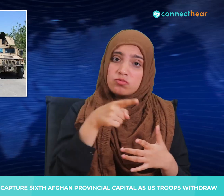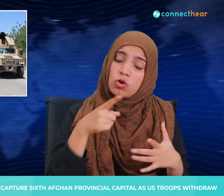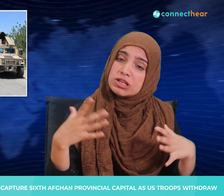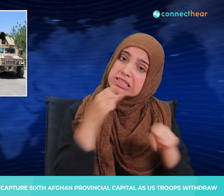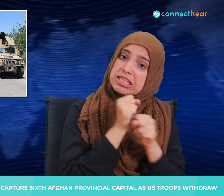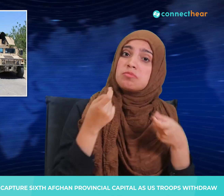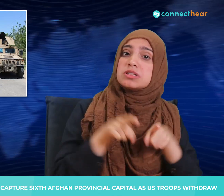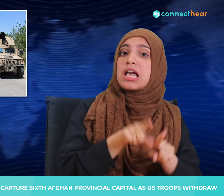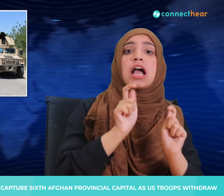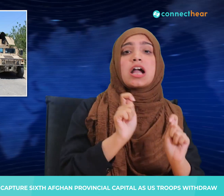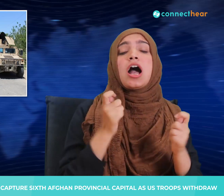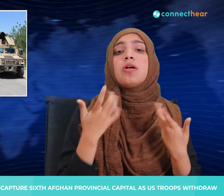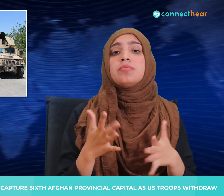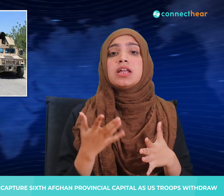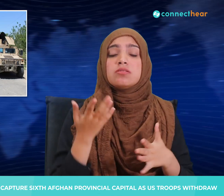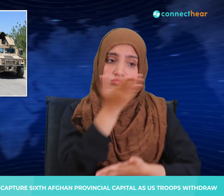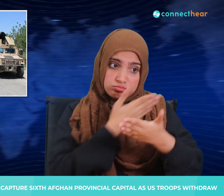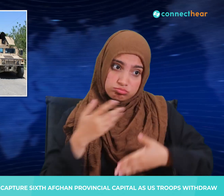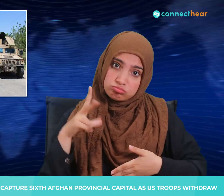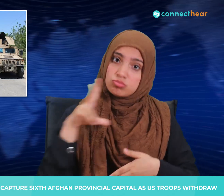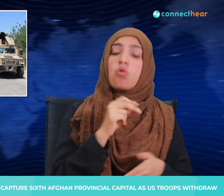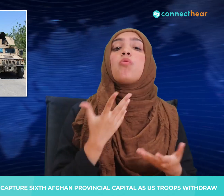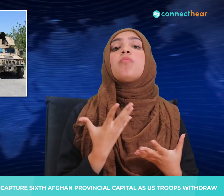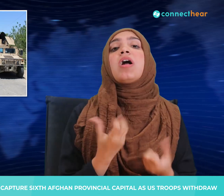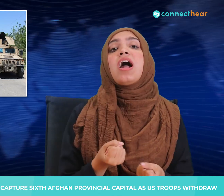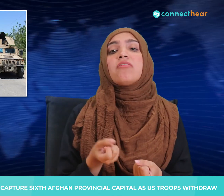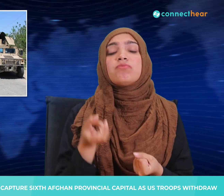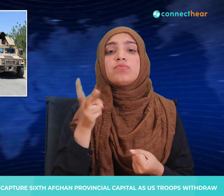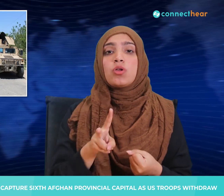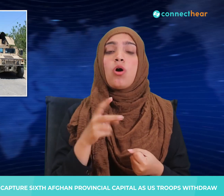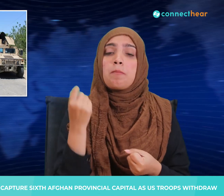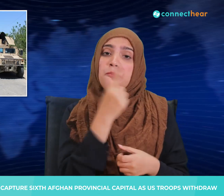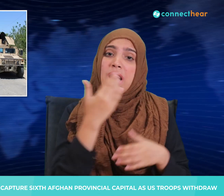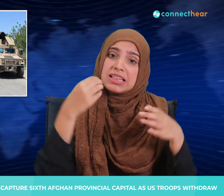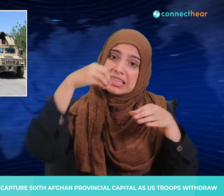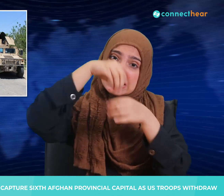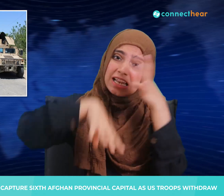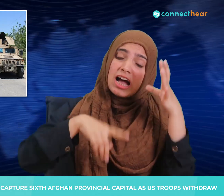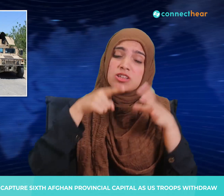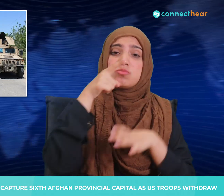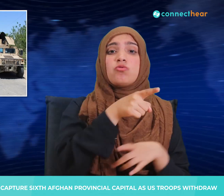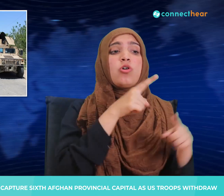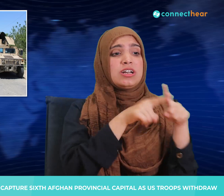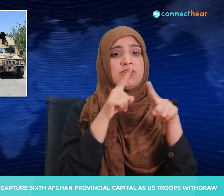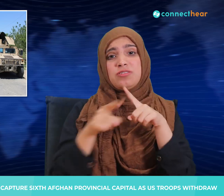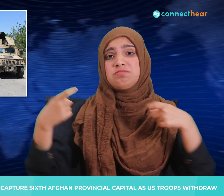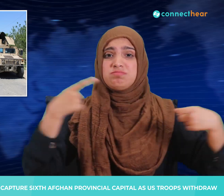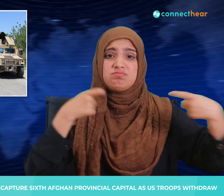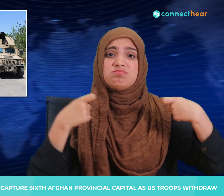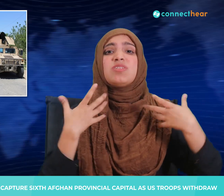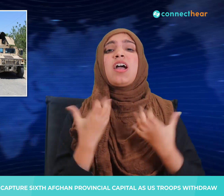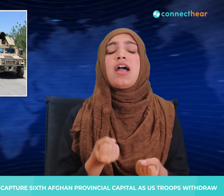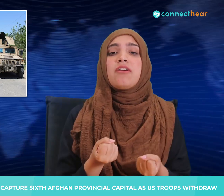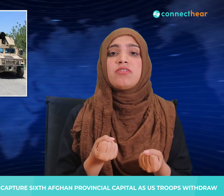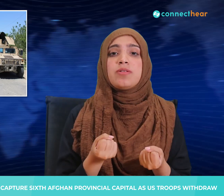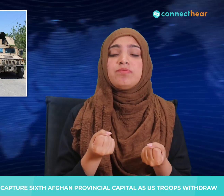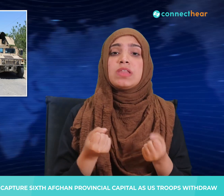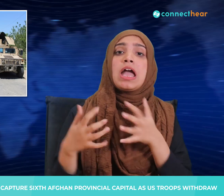The United States has vowed to pull out most troops by the end of the month, ending its longest war. In